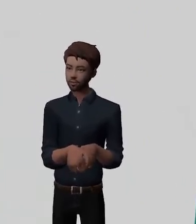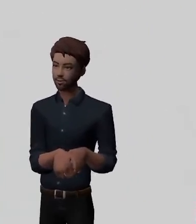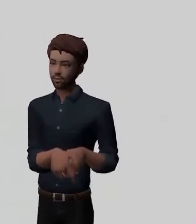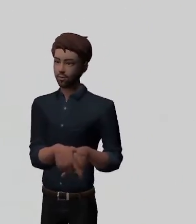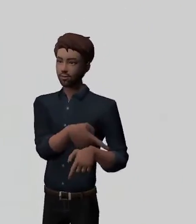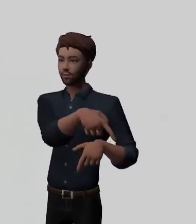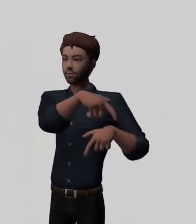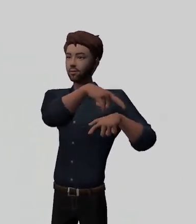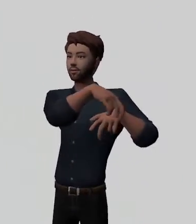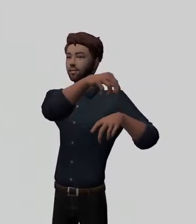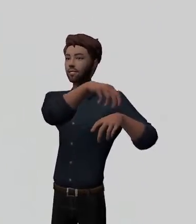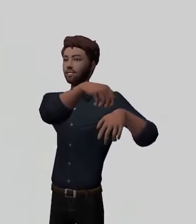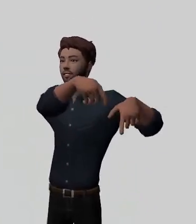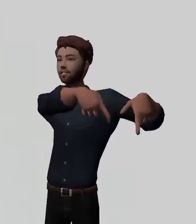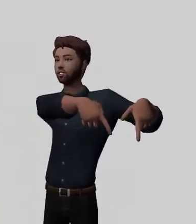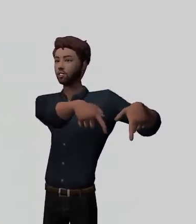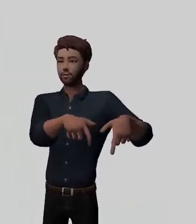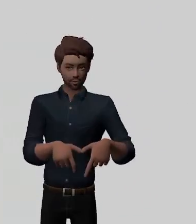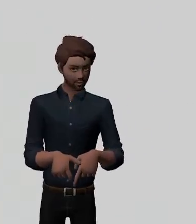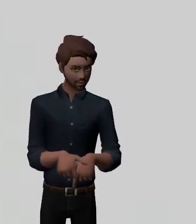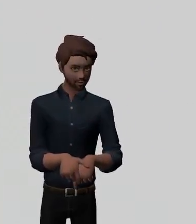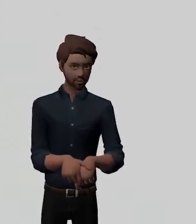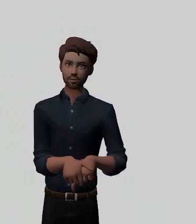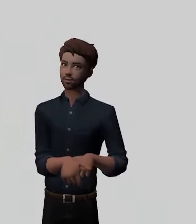Mm-hmm. He's Swedish.